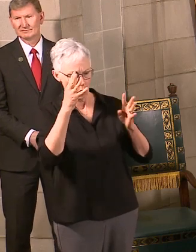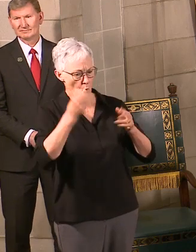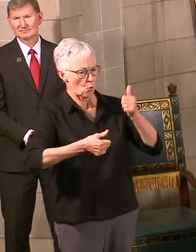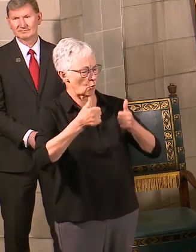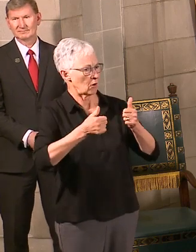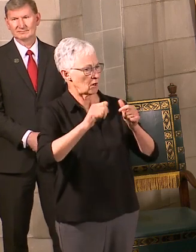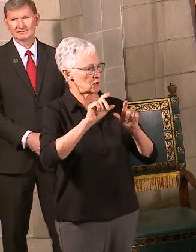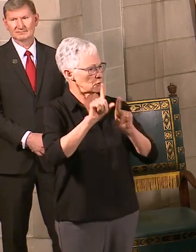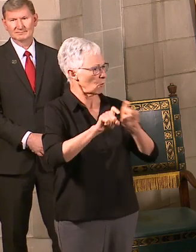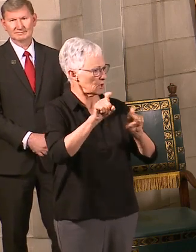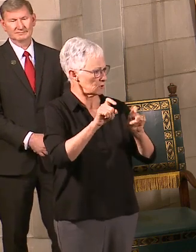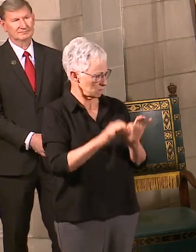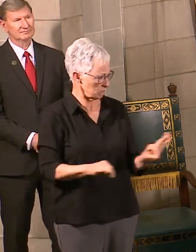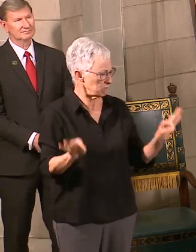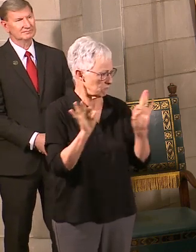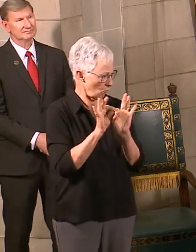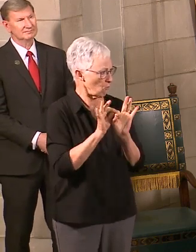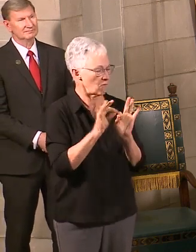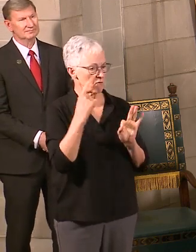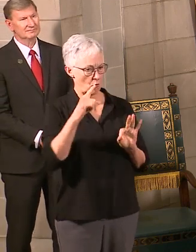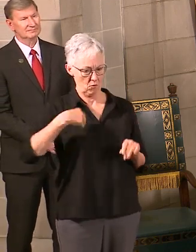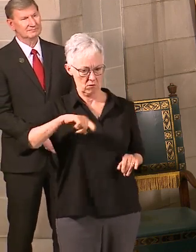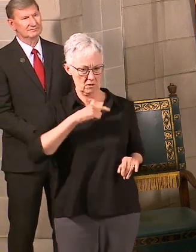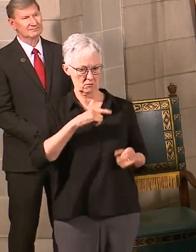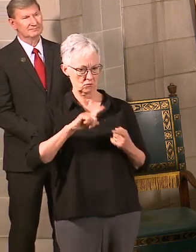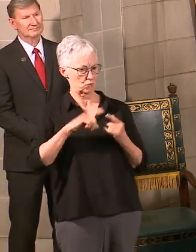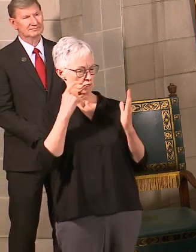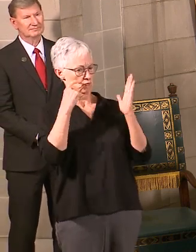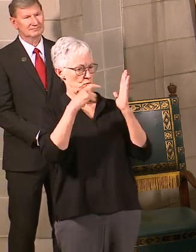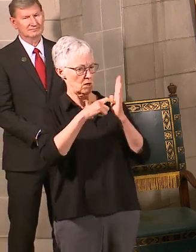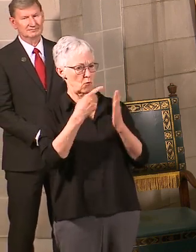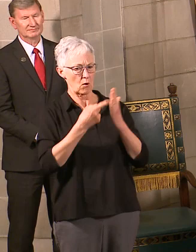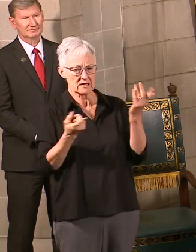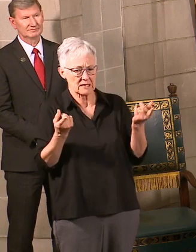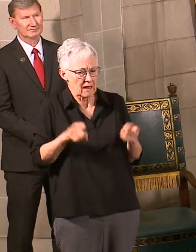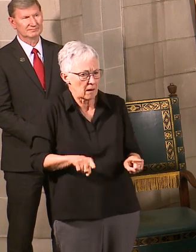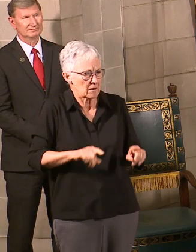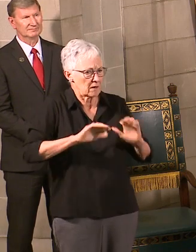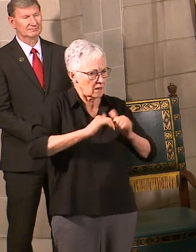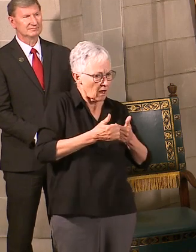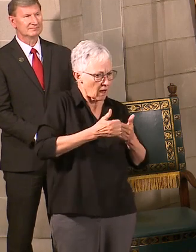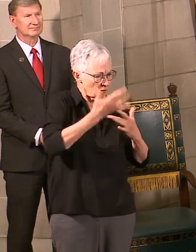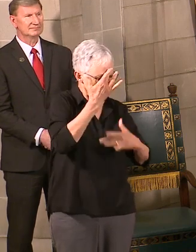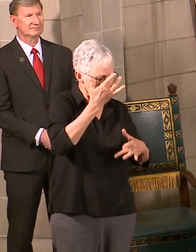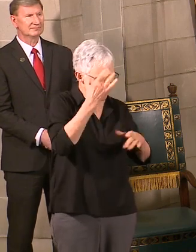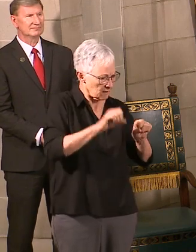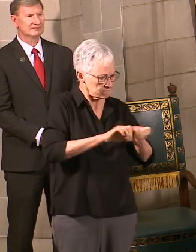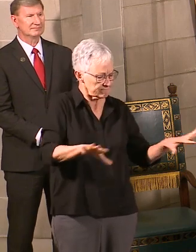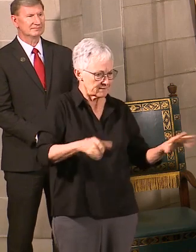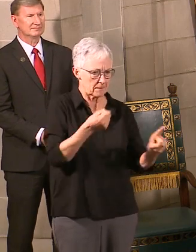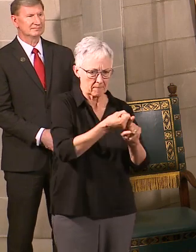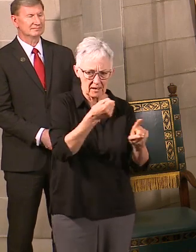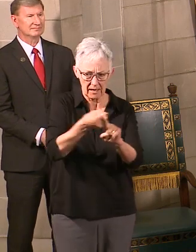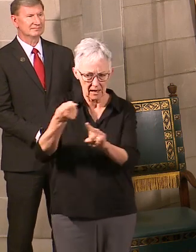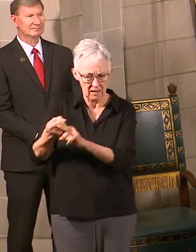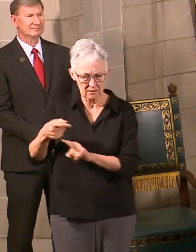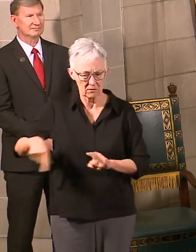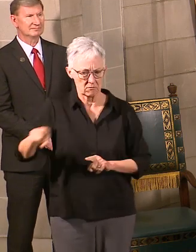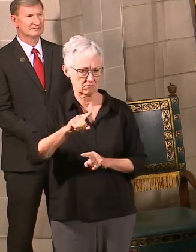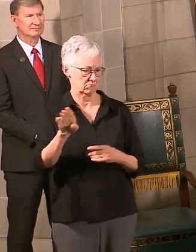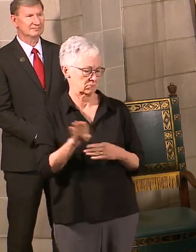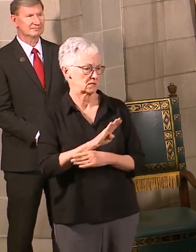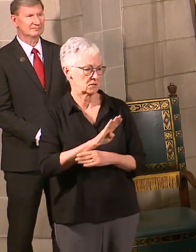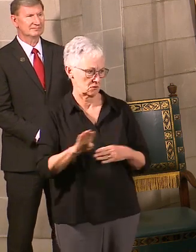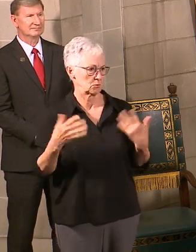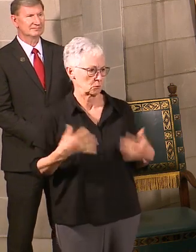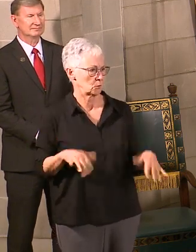with us what is happening to them with this pandemic. This is an opportunity for Nebraska businesses to